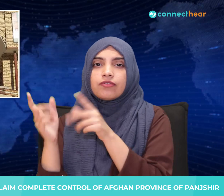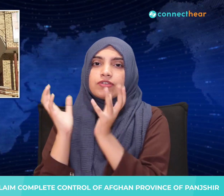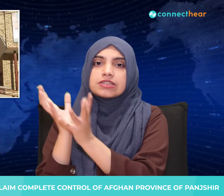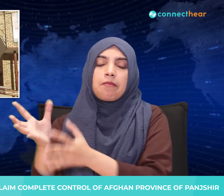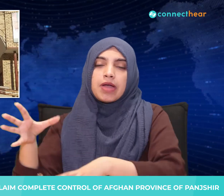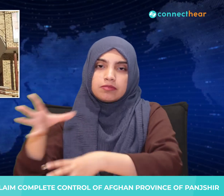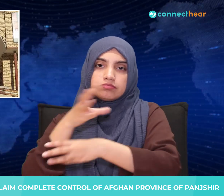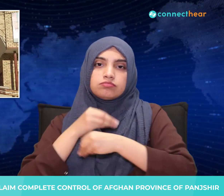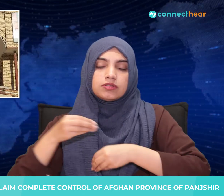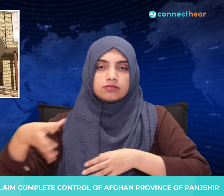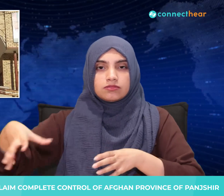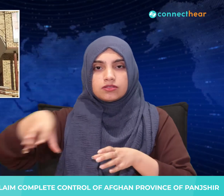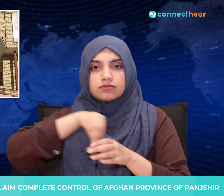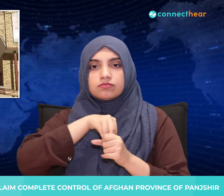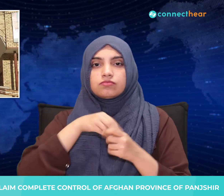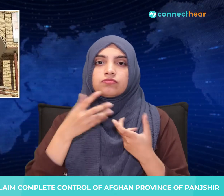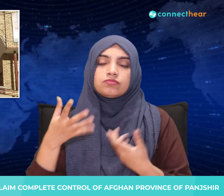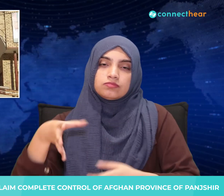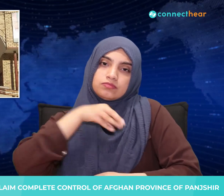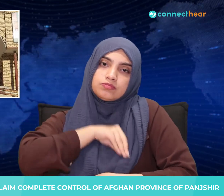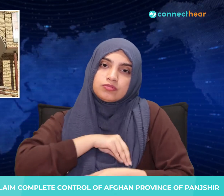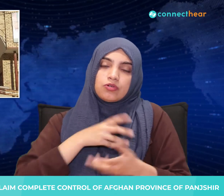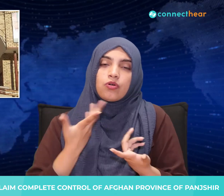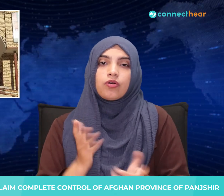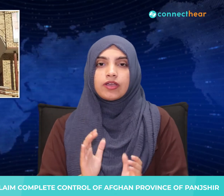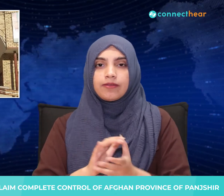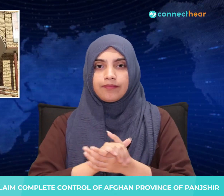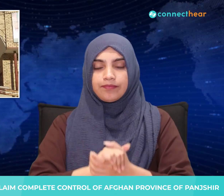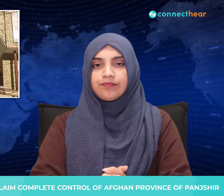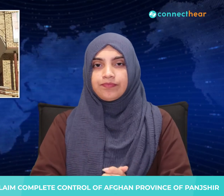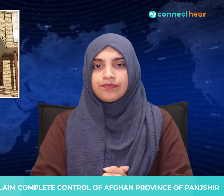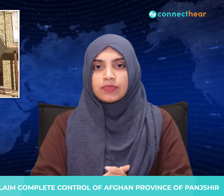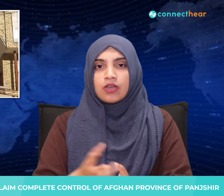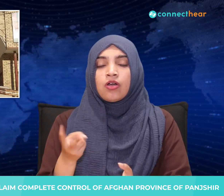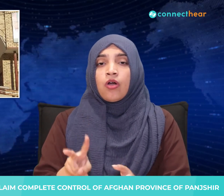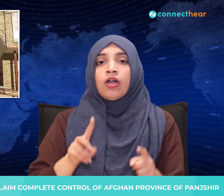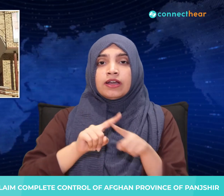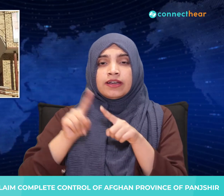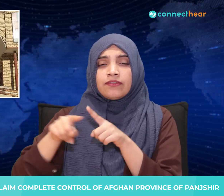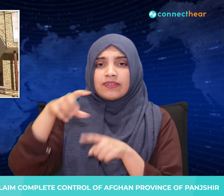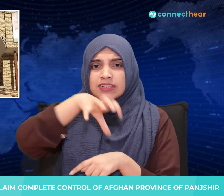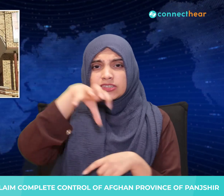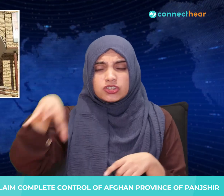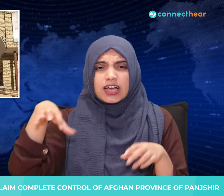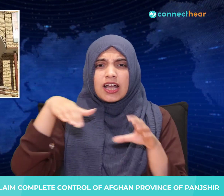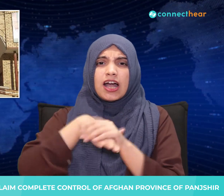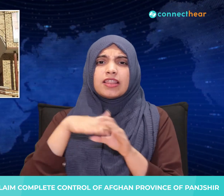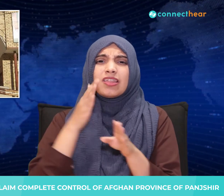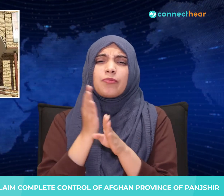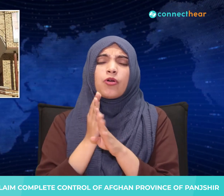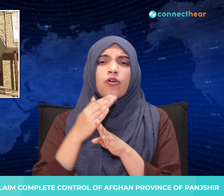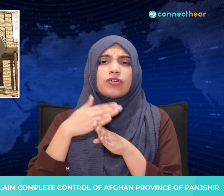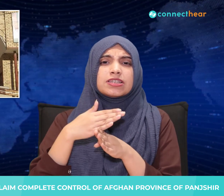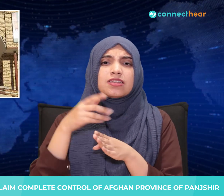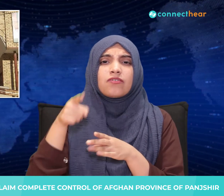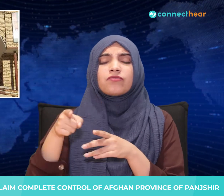Panjshir, a rugged mountain valley, still littered with the wreckage of Soviet tanks destroyed during the long